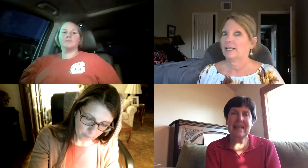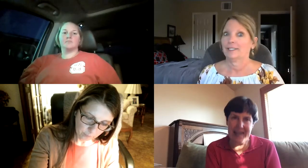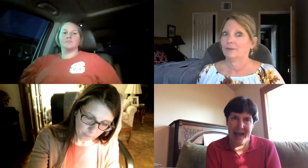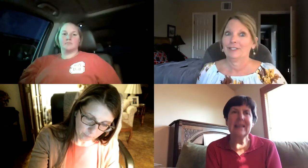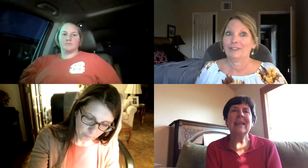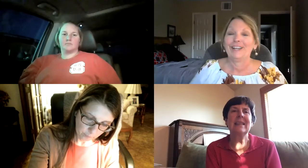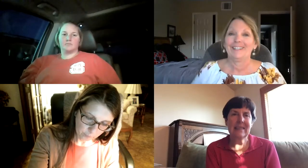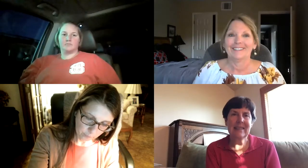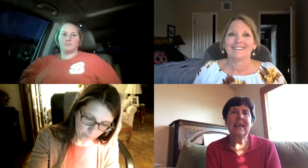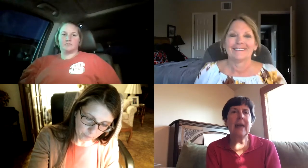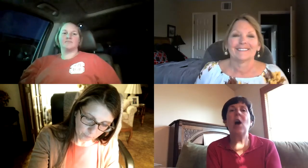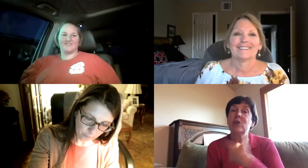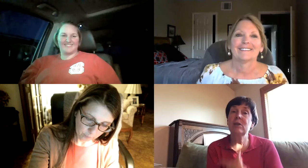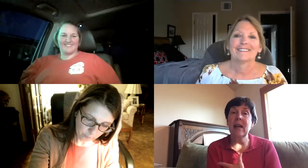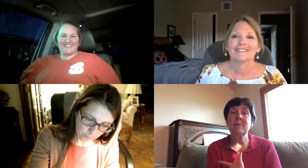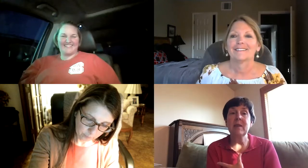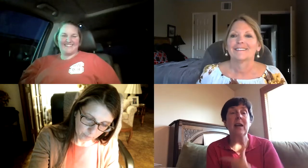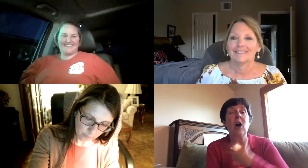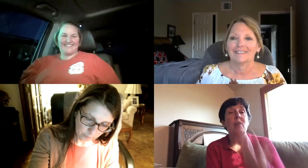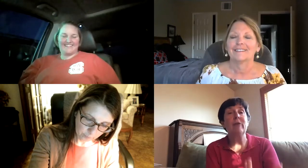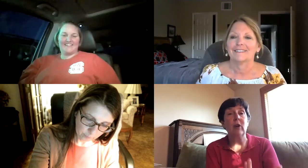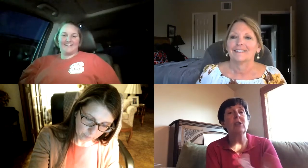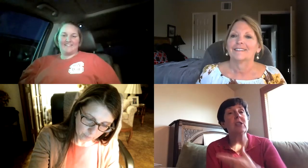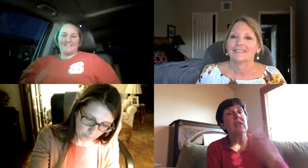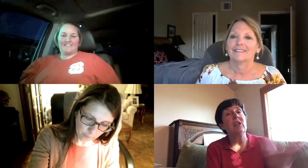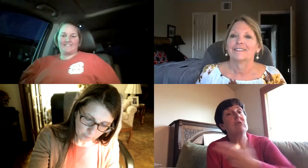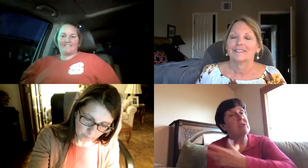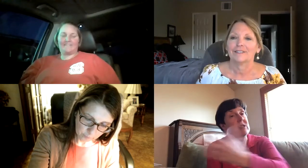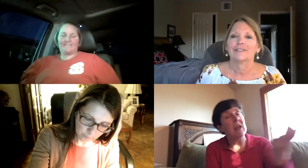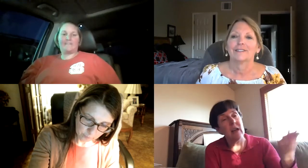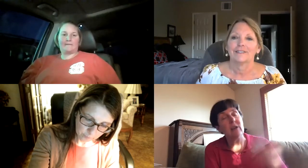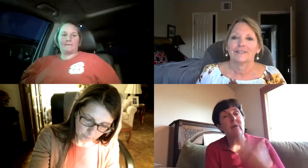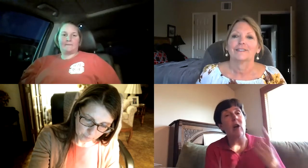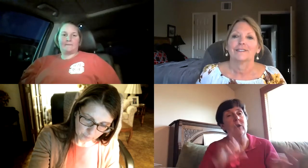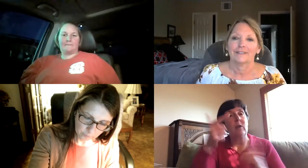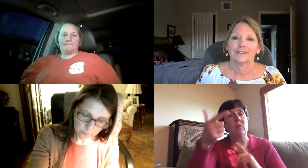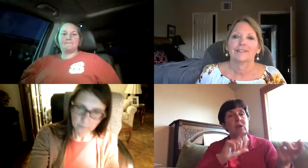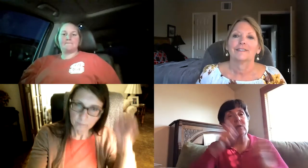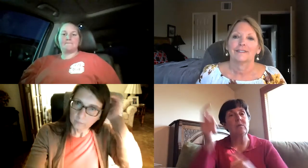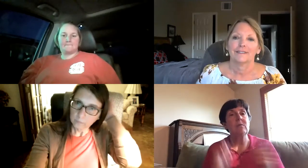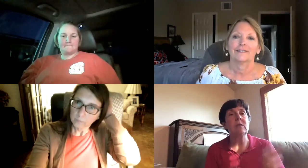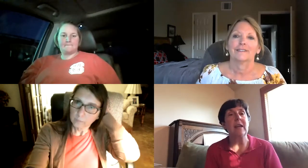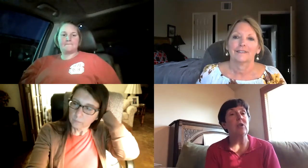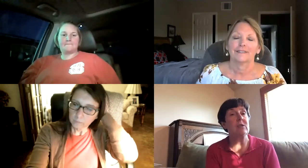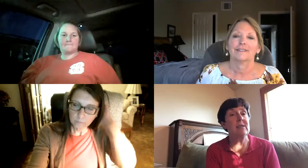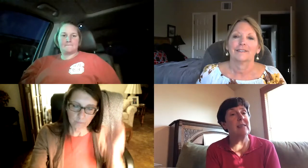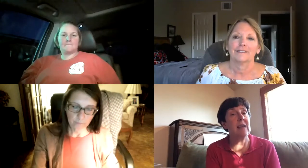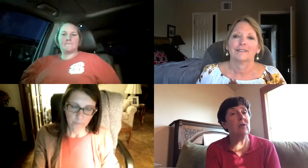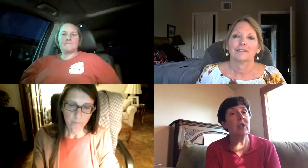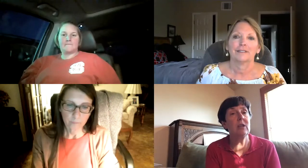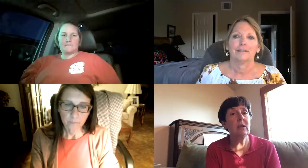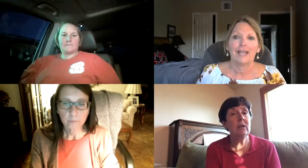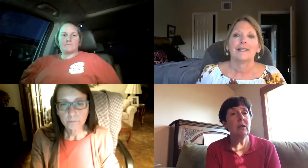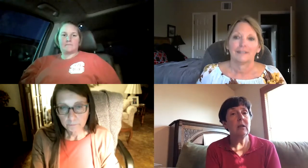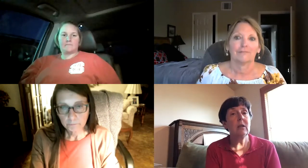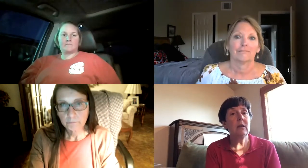what she exactly. And I'll do the same thing. I'll go first and then you can see how you can follow and then we'll just take turns. Does that sound